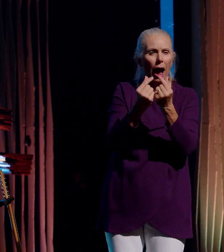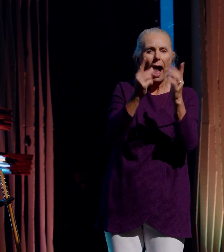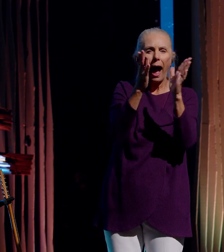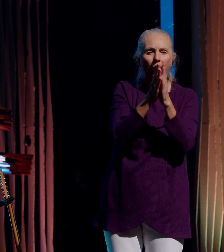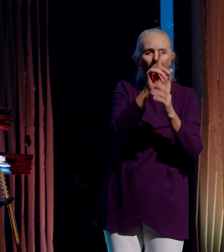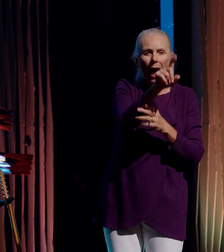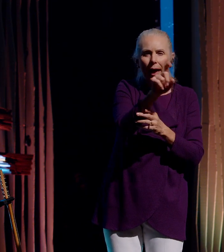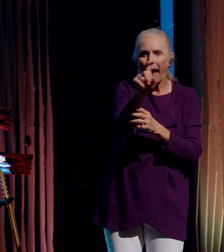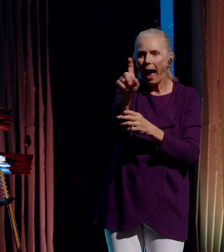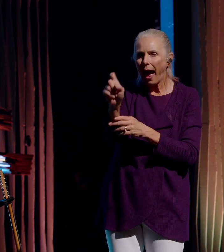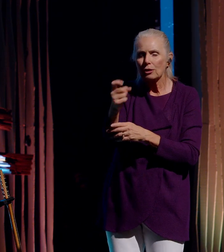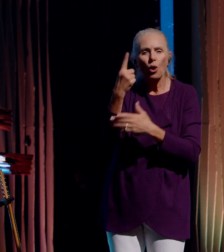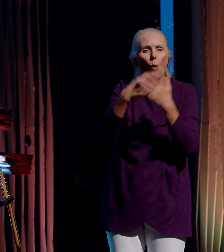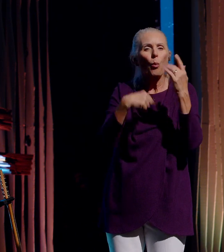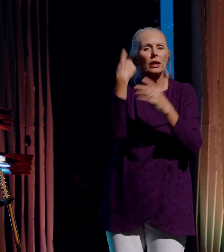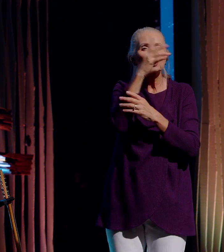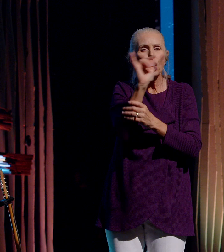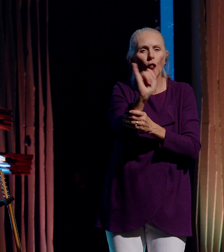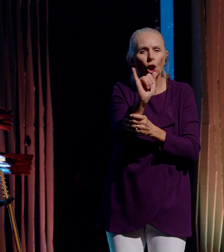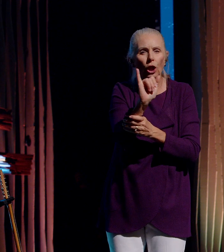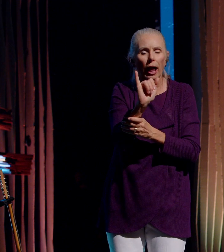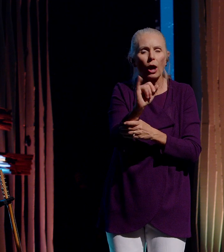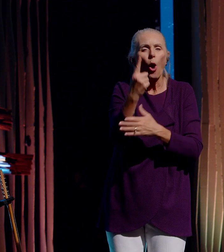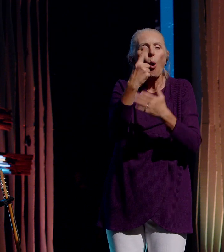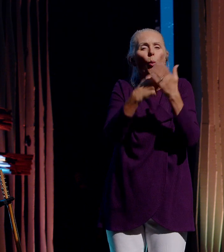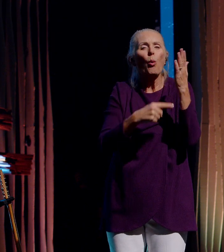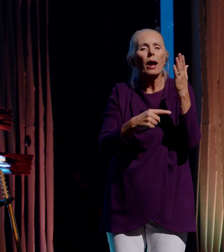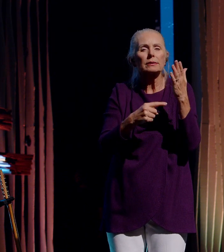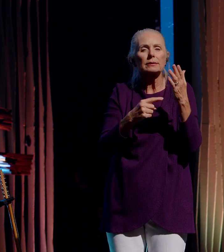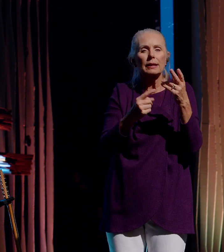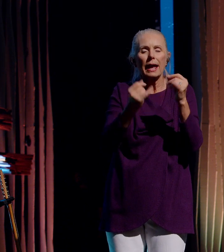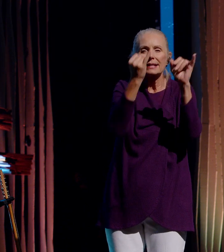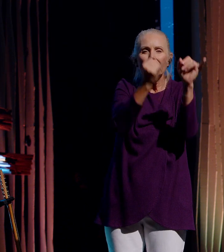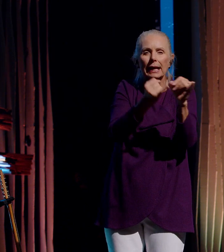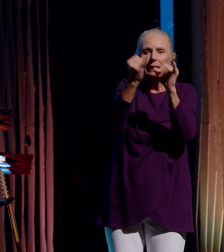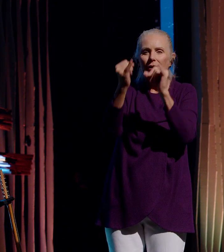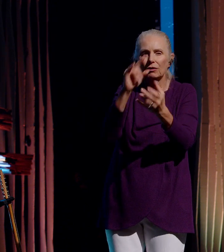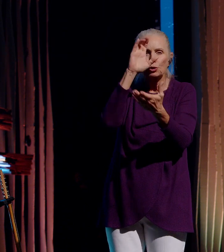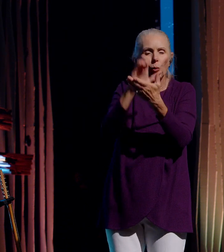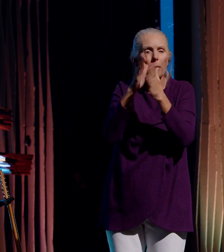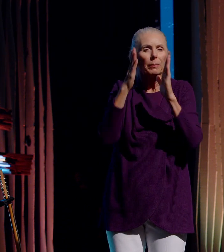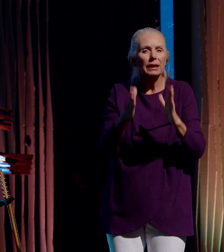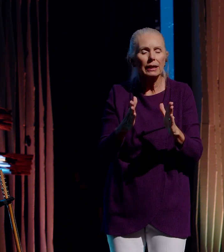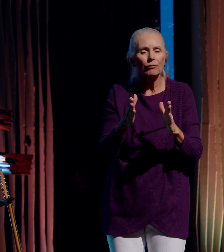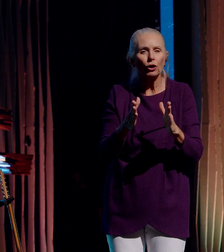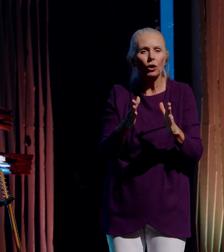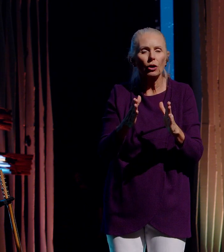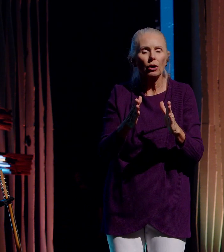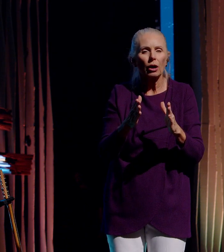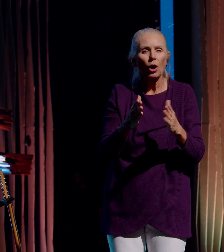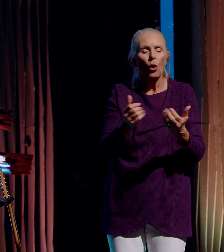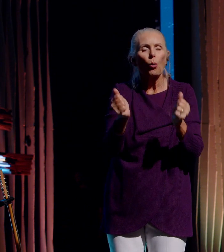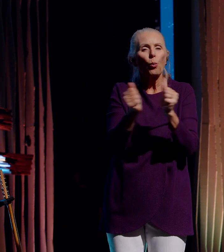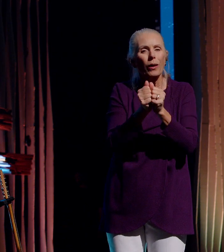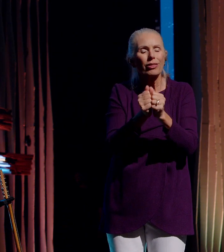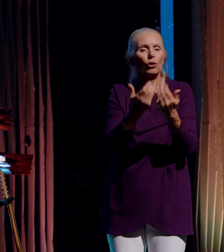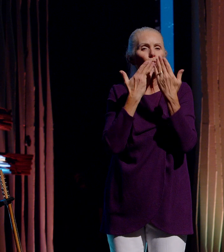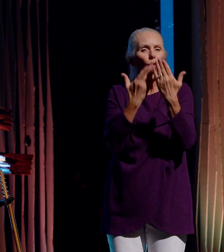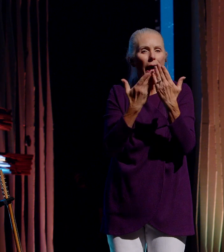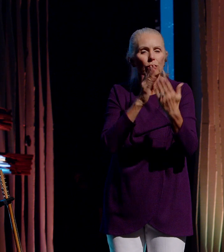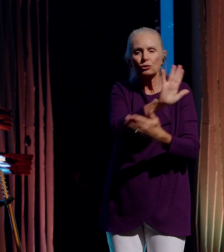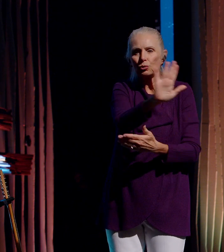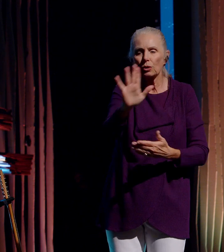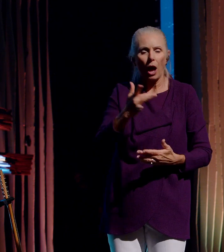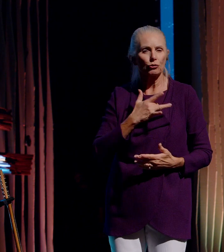what does it look like and what are the marks of an individual believer who has gratitude on their hearts? And I asked the same thing for our families. I was like, hey, what